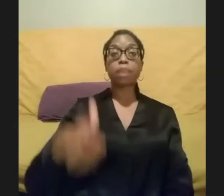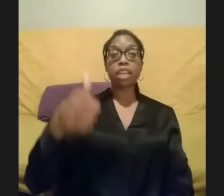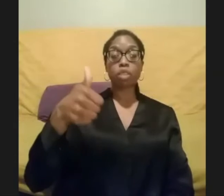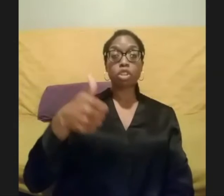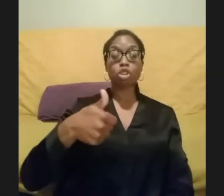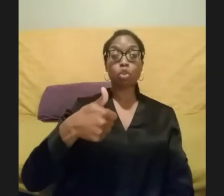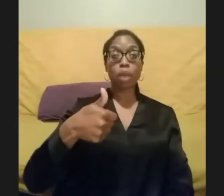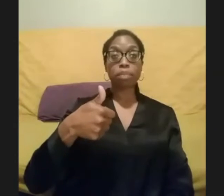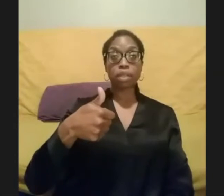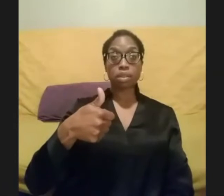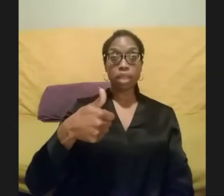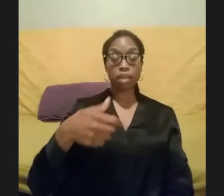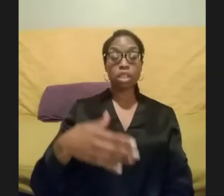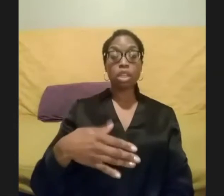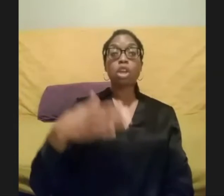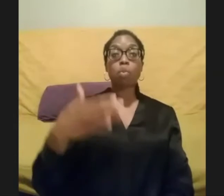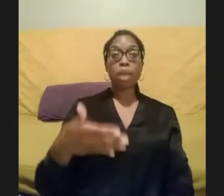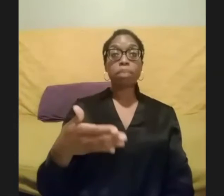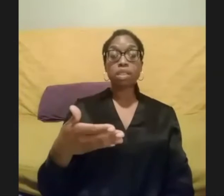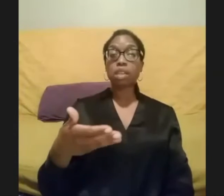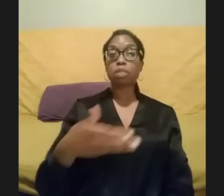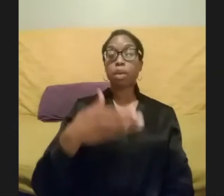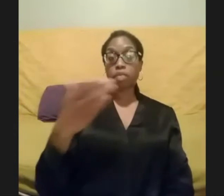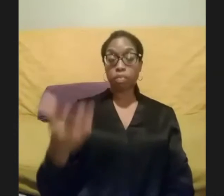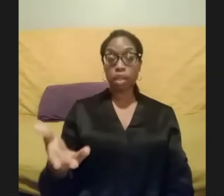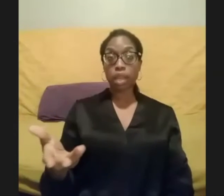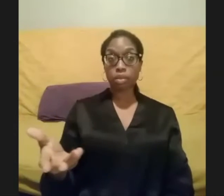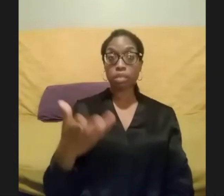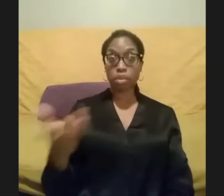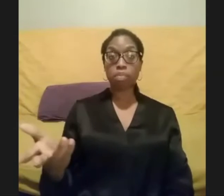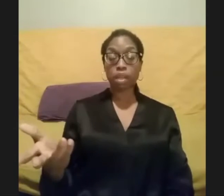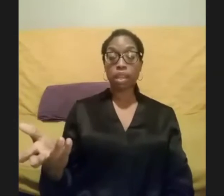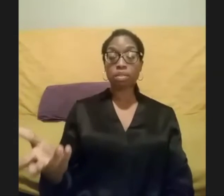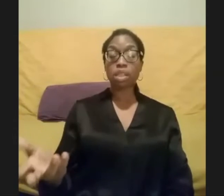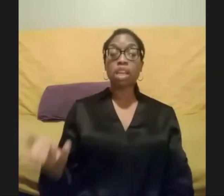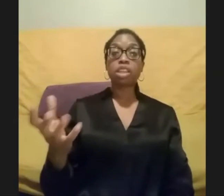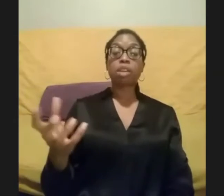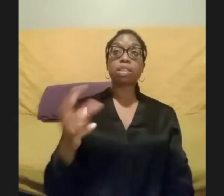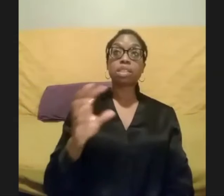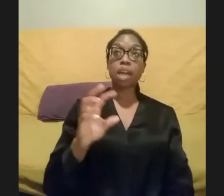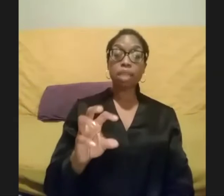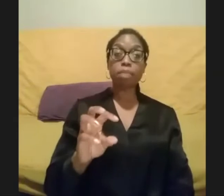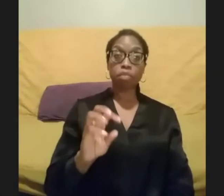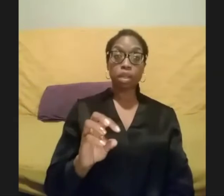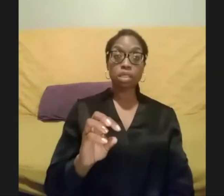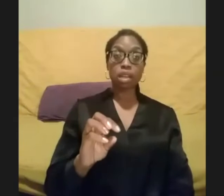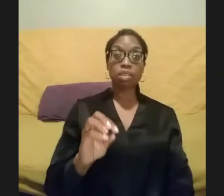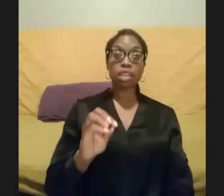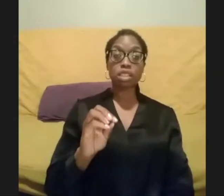in what's called your white blood cell count. The white blood cells are part of the blood count, the complete blood count. They are a type of blood cell that is